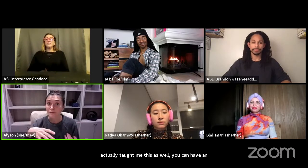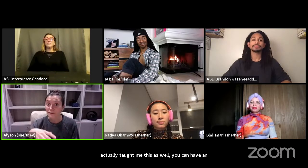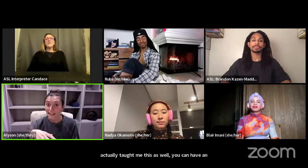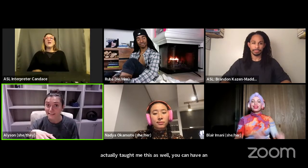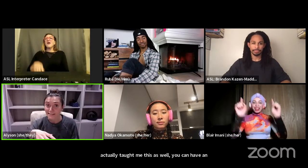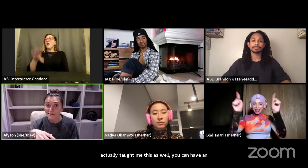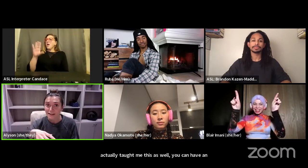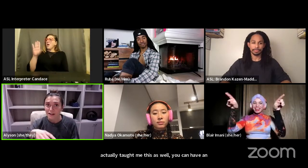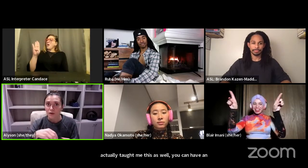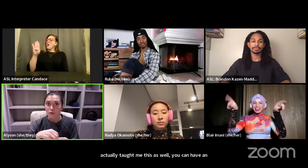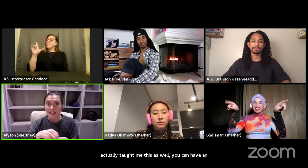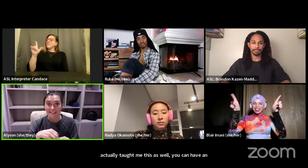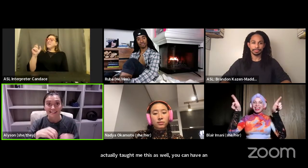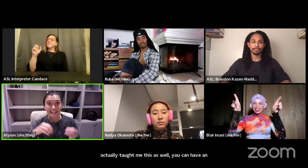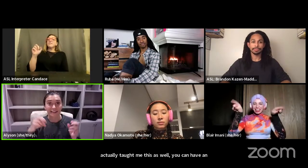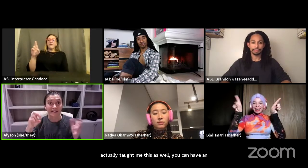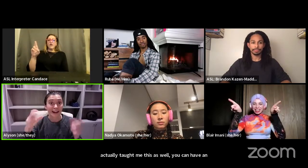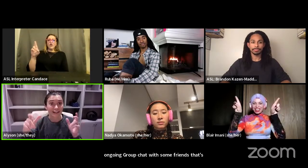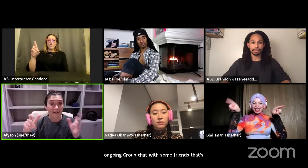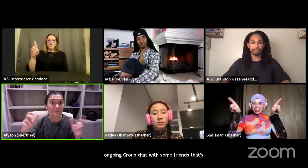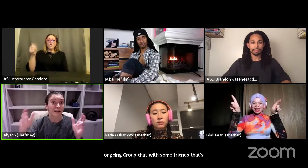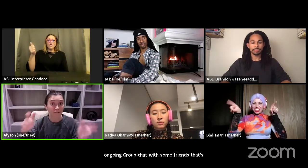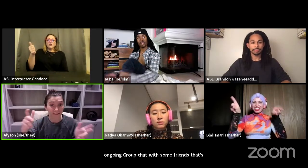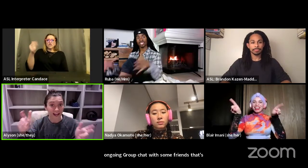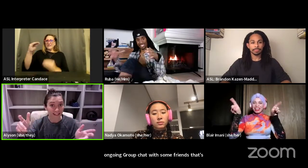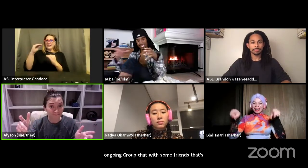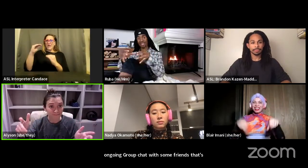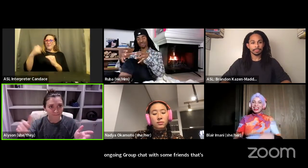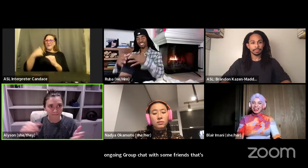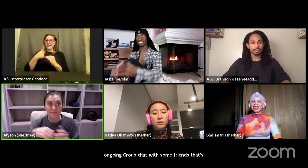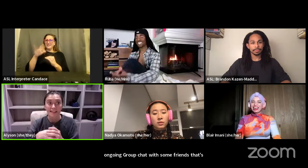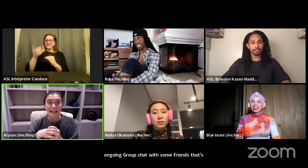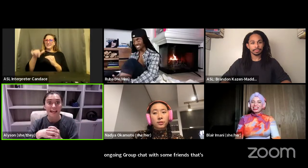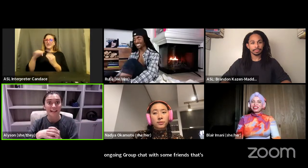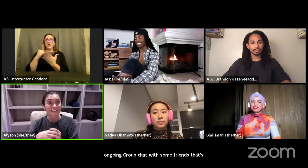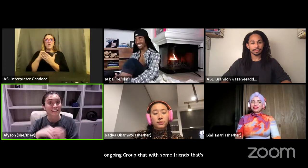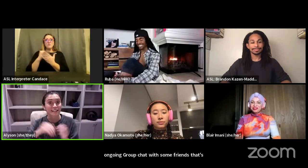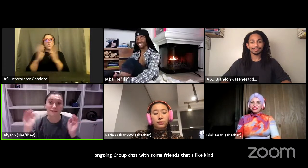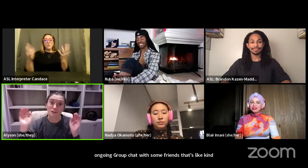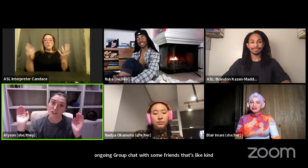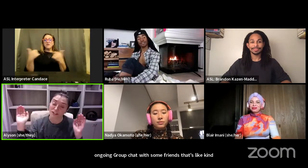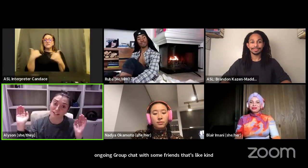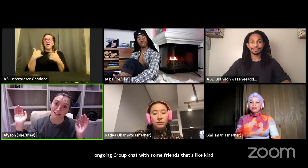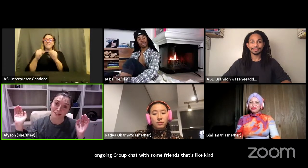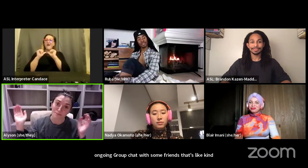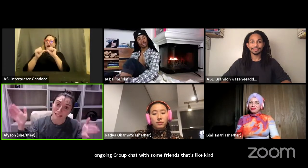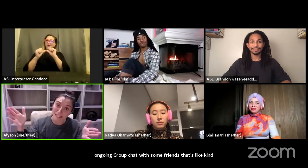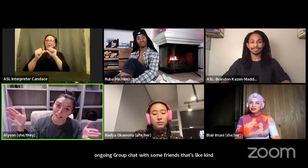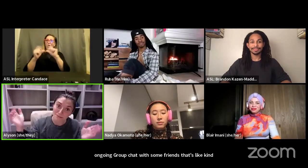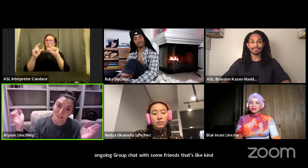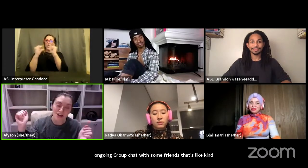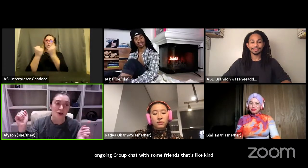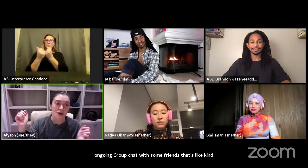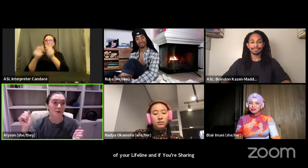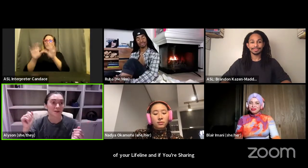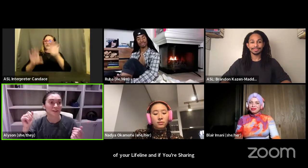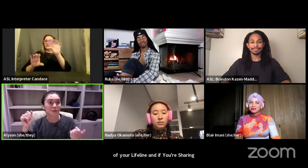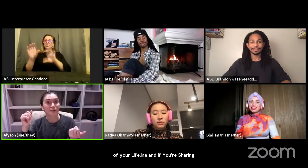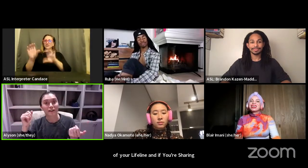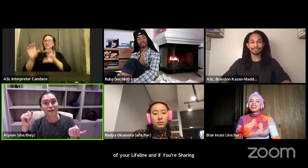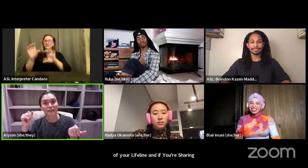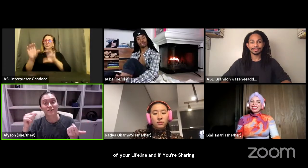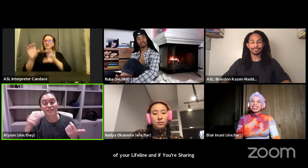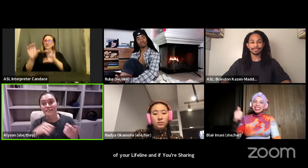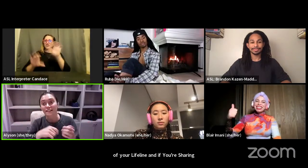with some friends that's like kind of your lifeline. And if you're sharing memes or